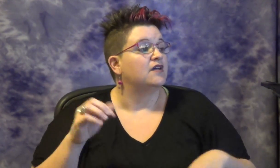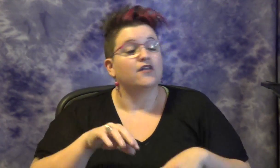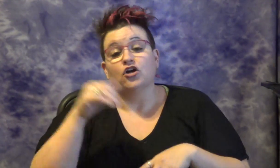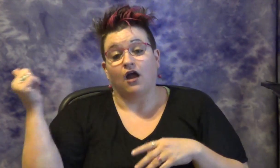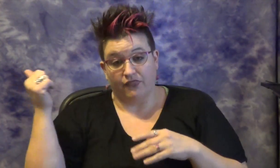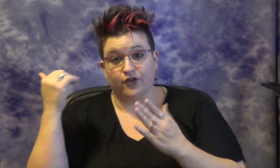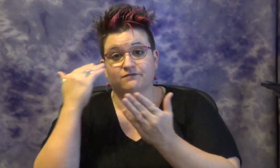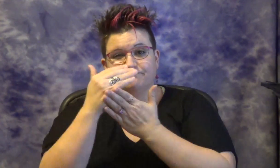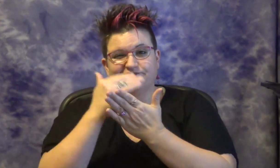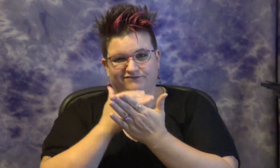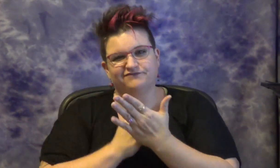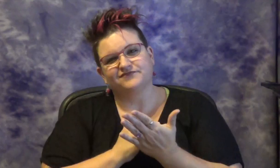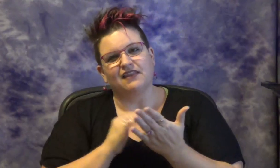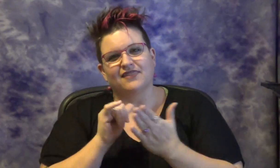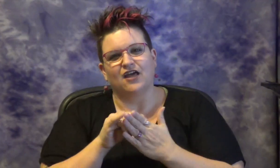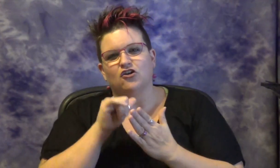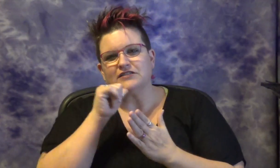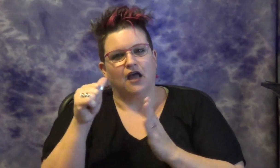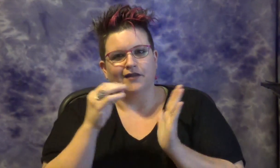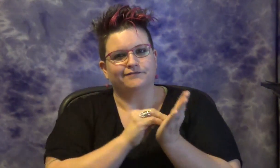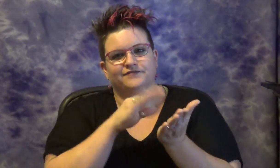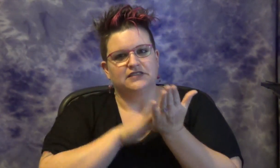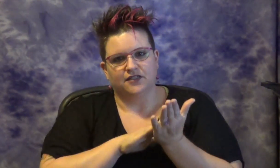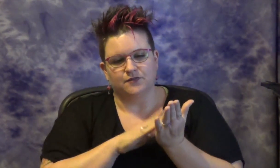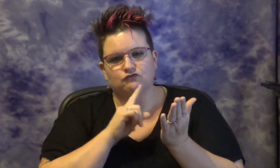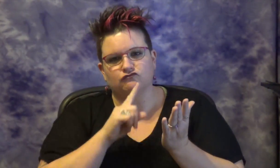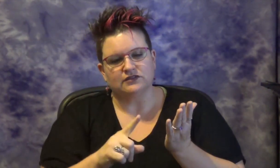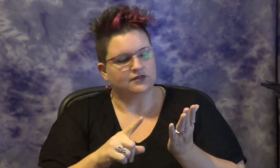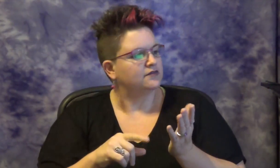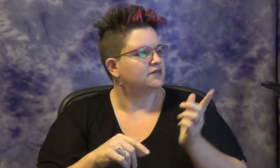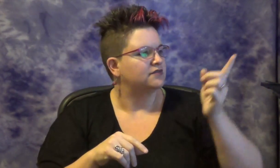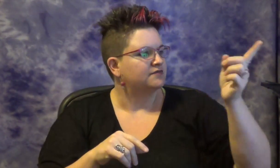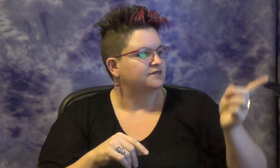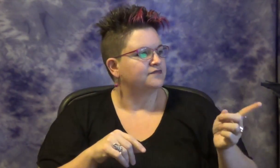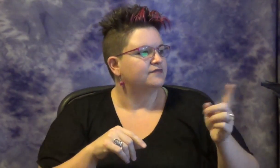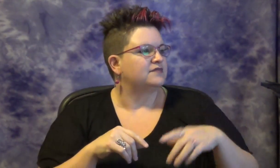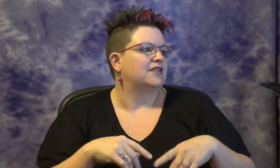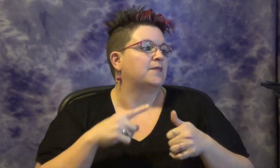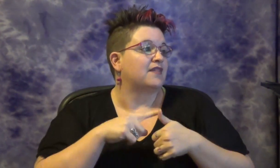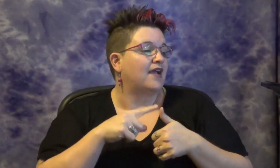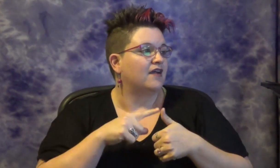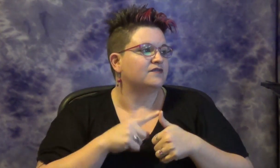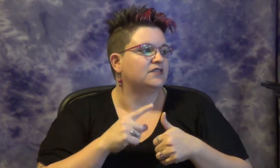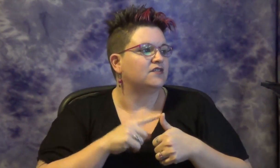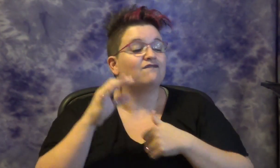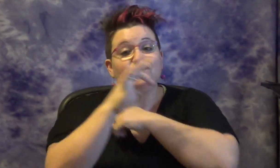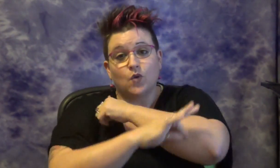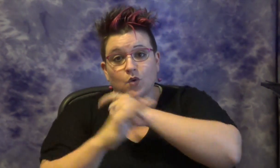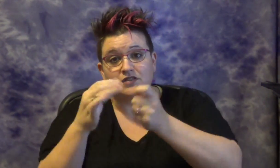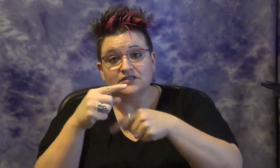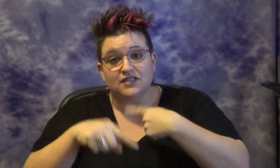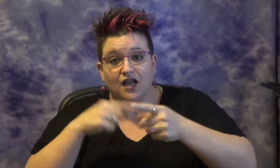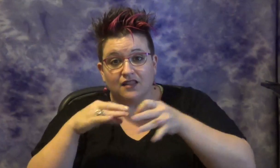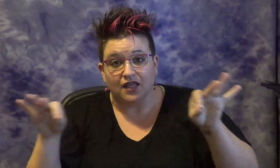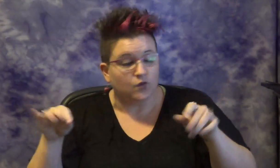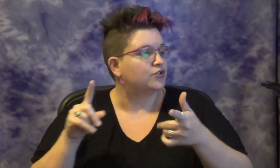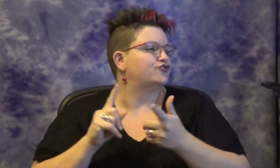world. There's other things that are listed that aren't, were put down, like the